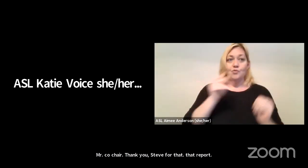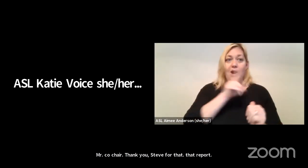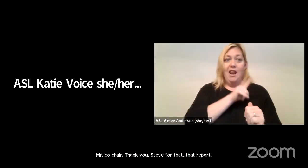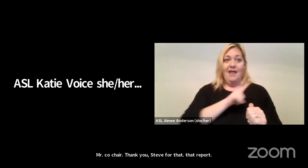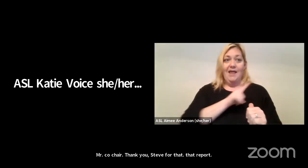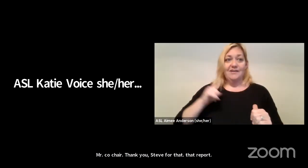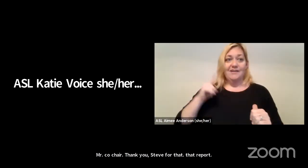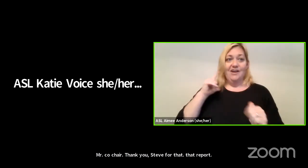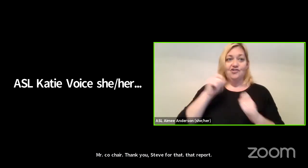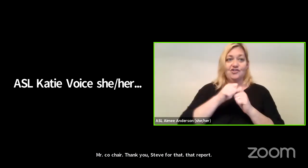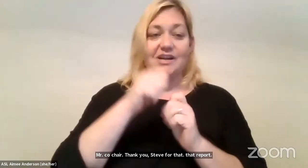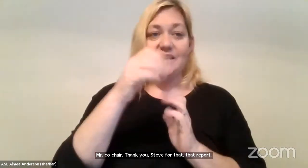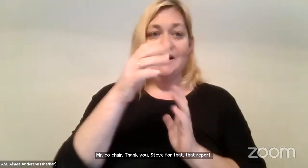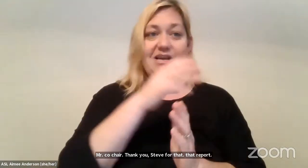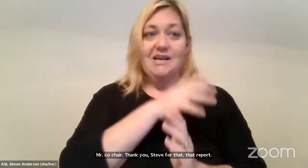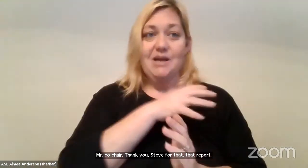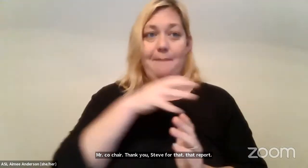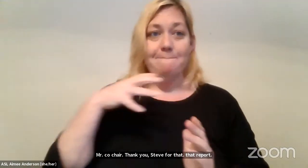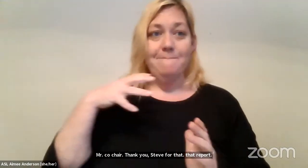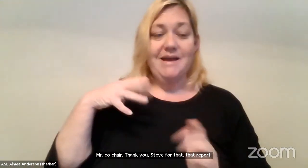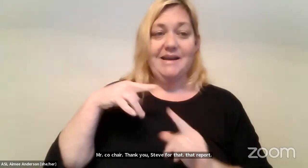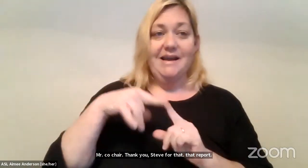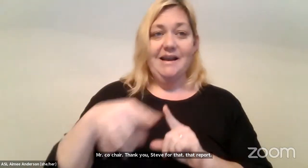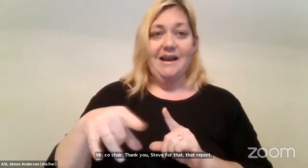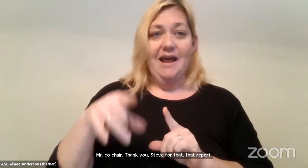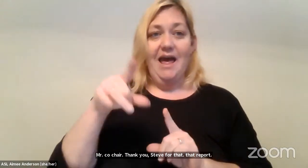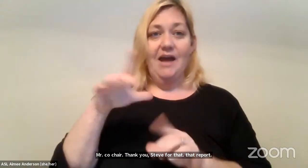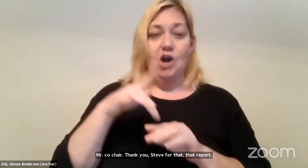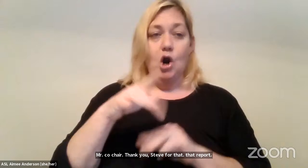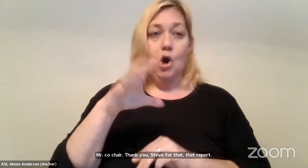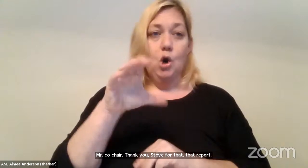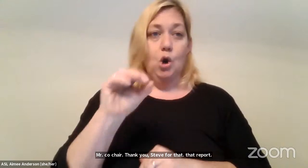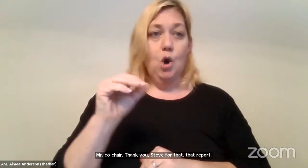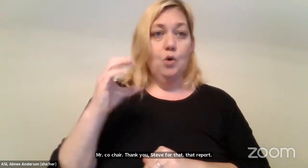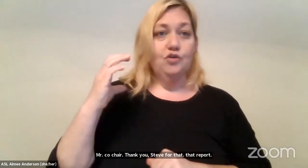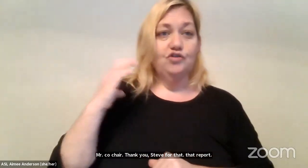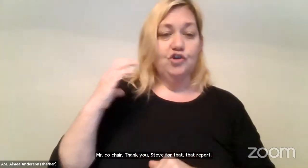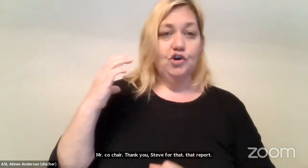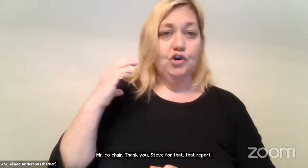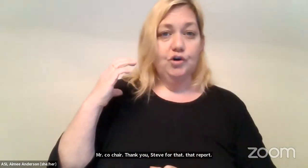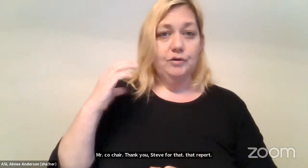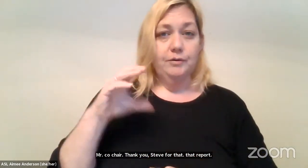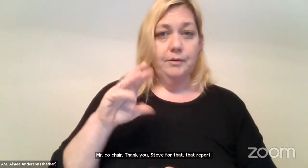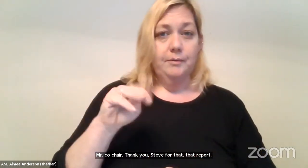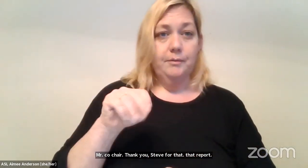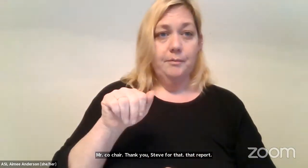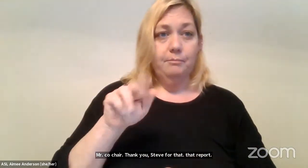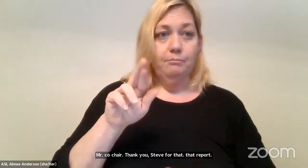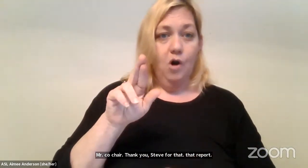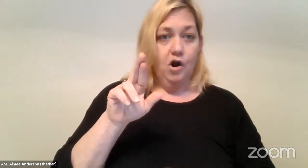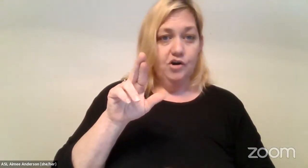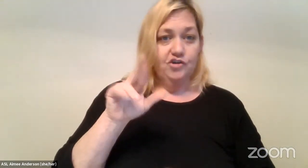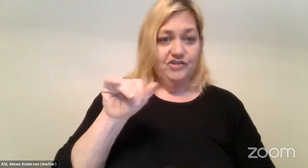legislation committee, and I'll turn it to our lead co-chair, Margie Granado. Margie?